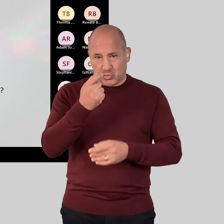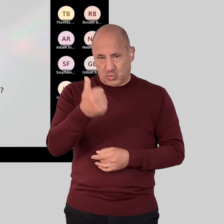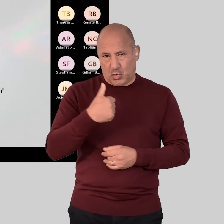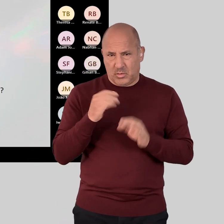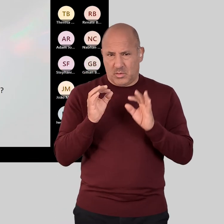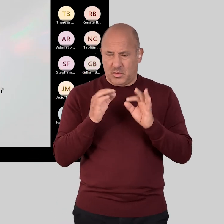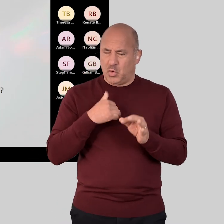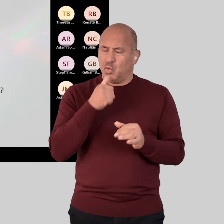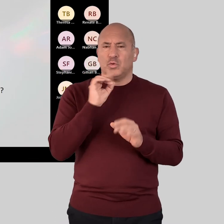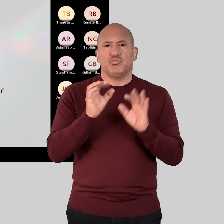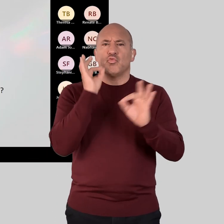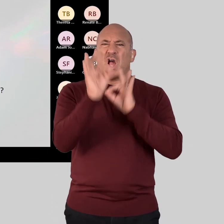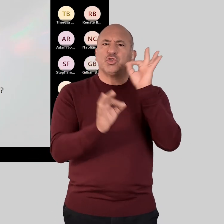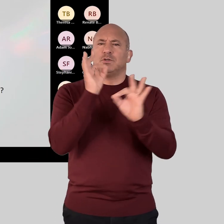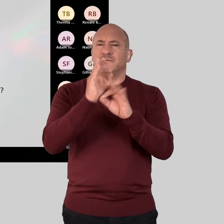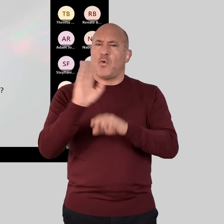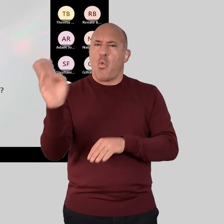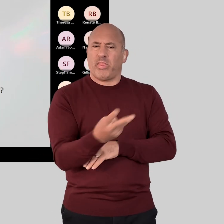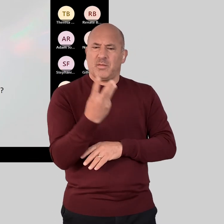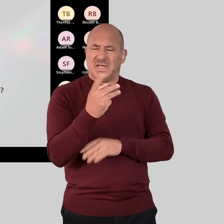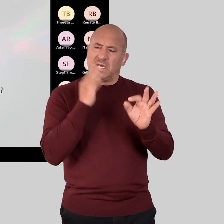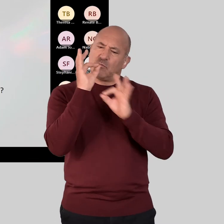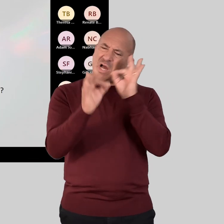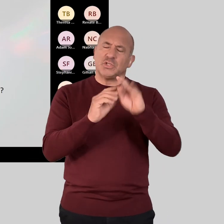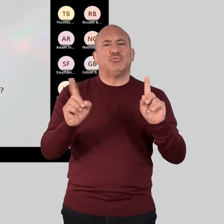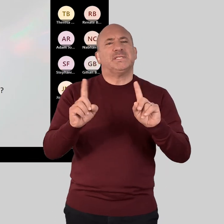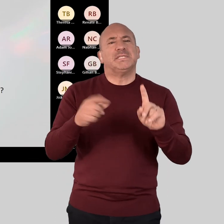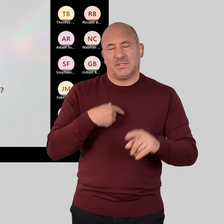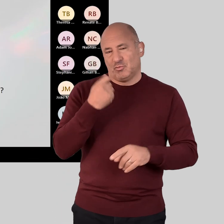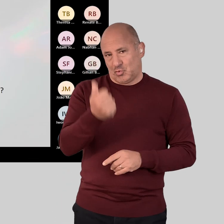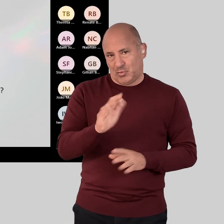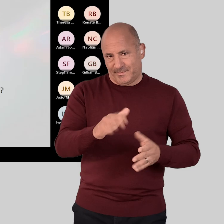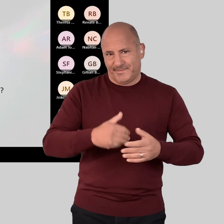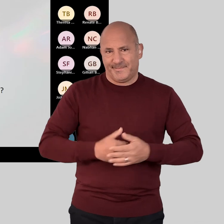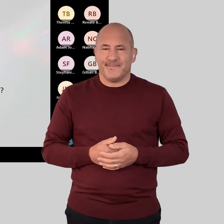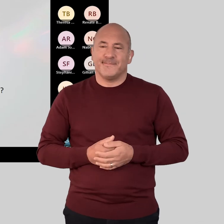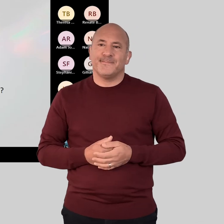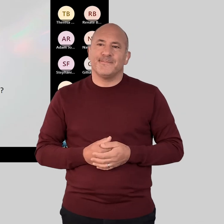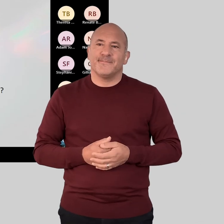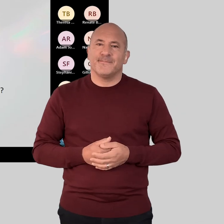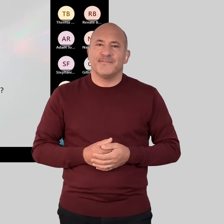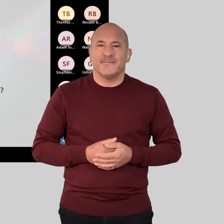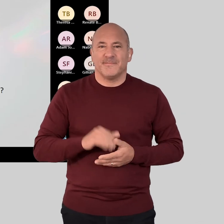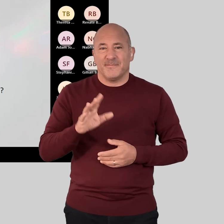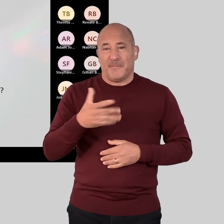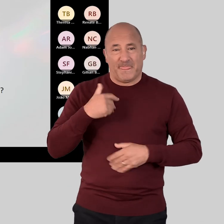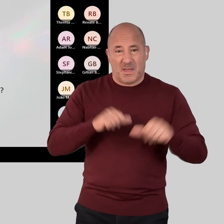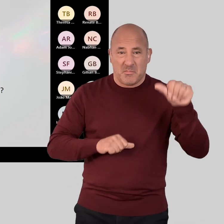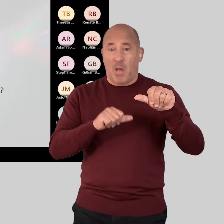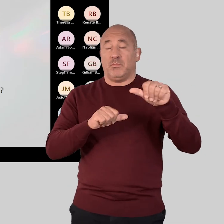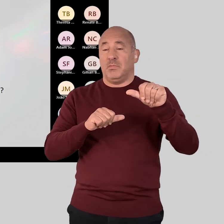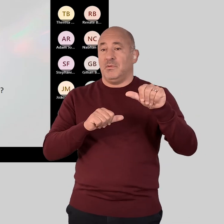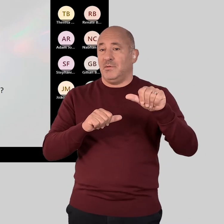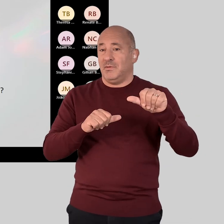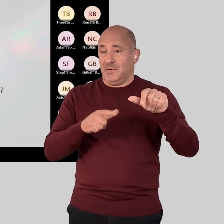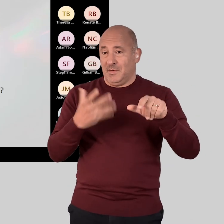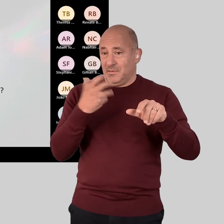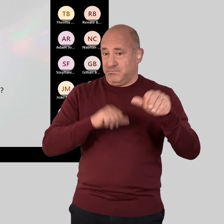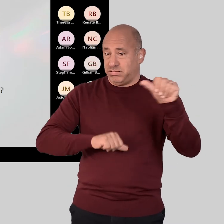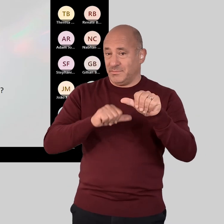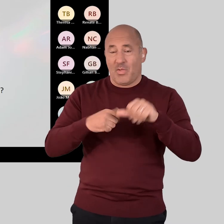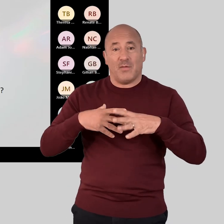film pieces. And I'll show in a moment the questions that we used as a framework for all three of these observations.